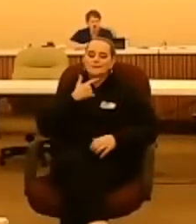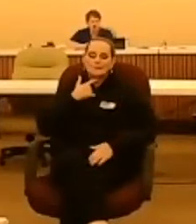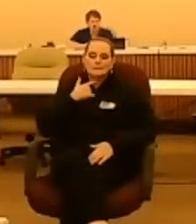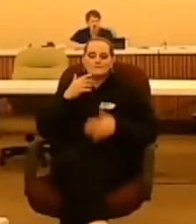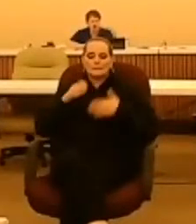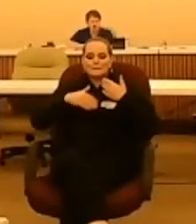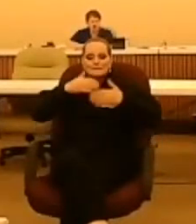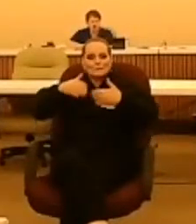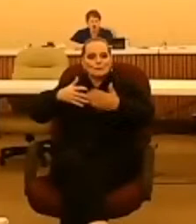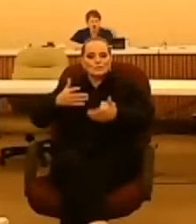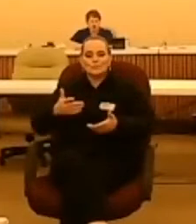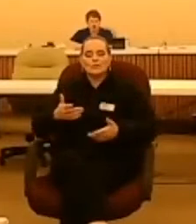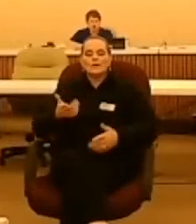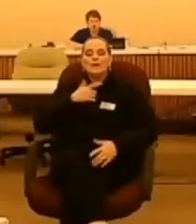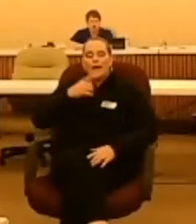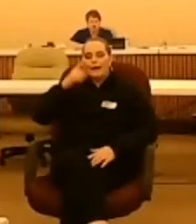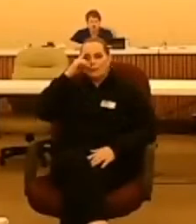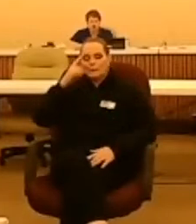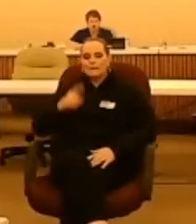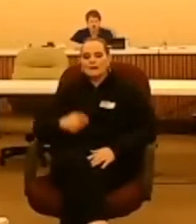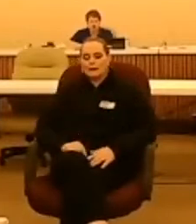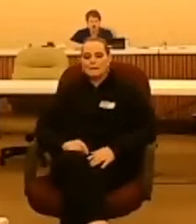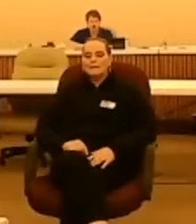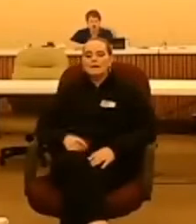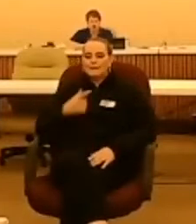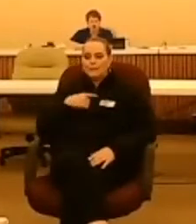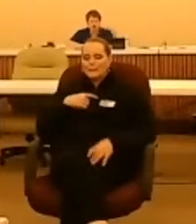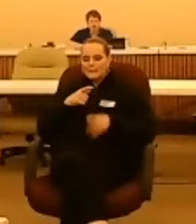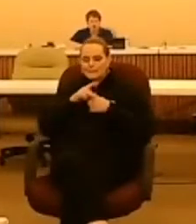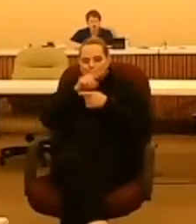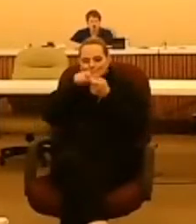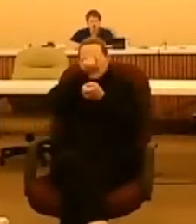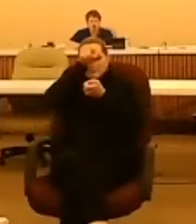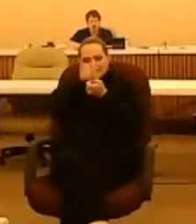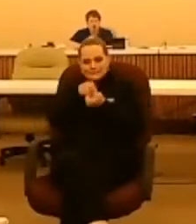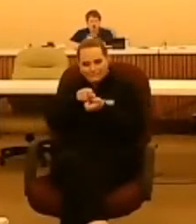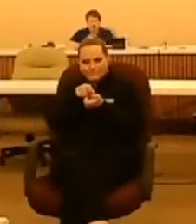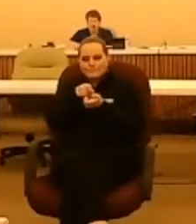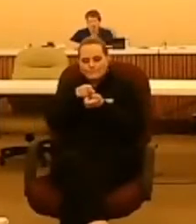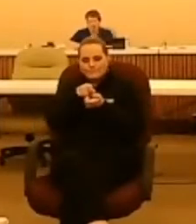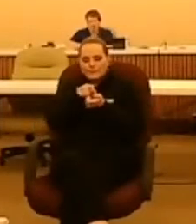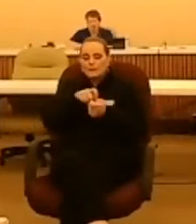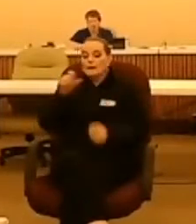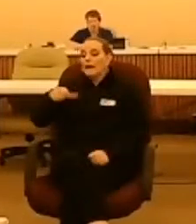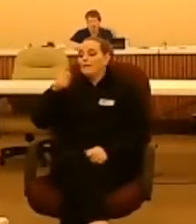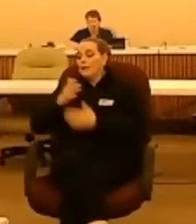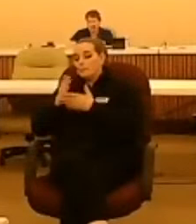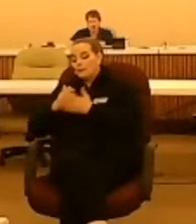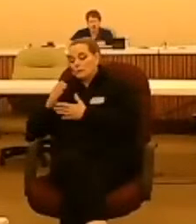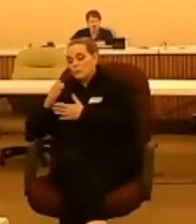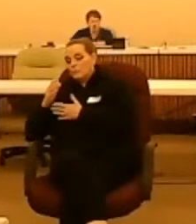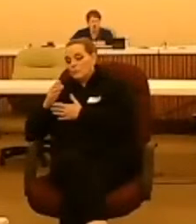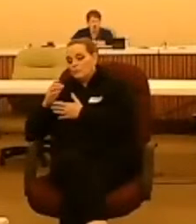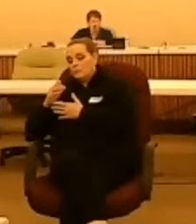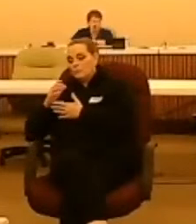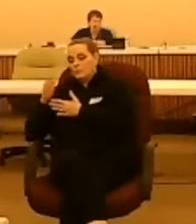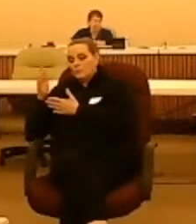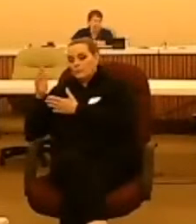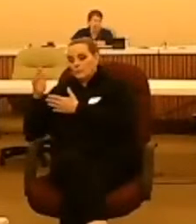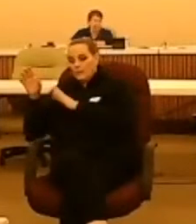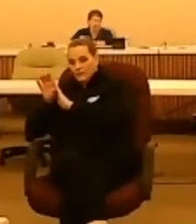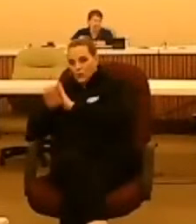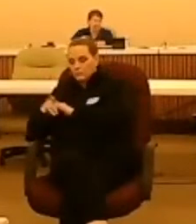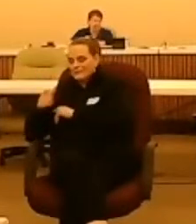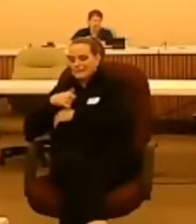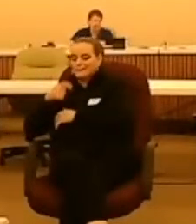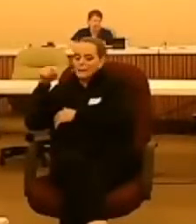procedurally, I think we ought to nail that down because in the other sections of code, again, it does say,